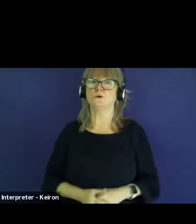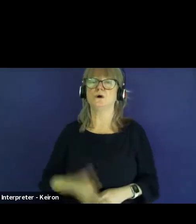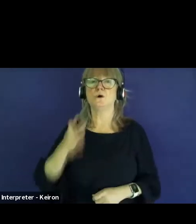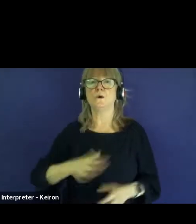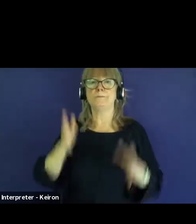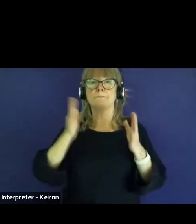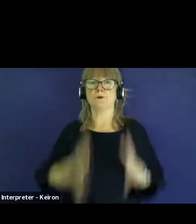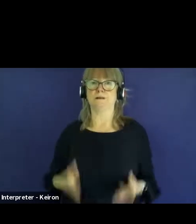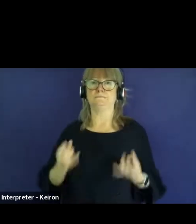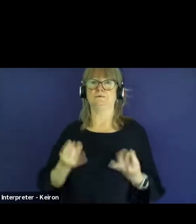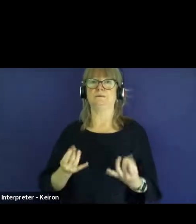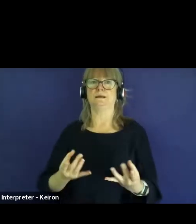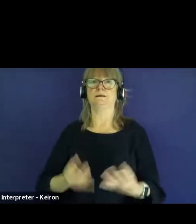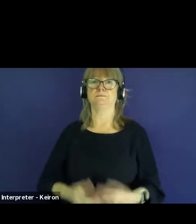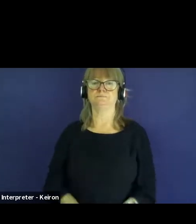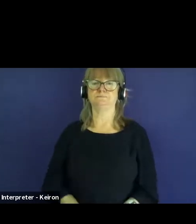movement.